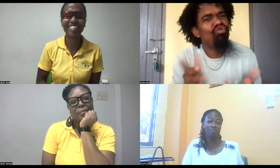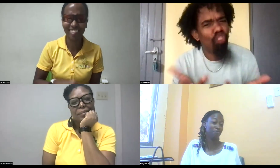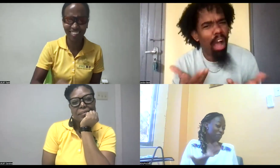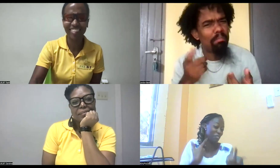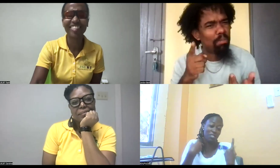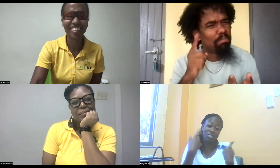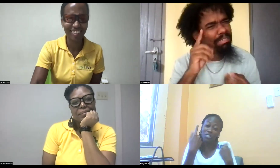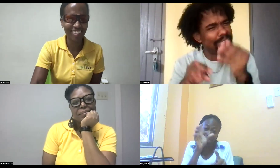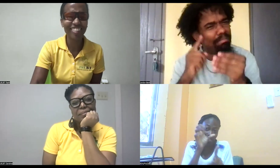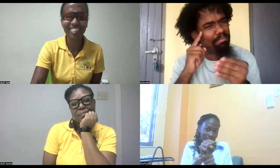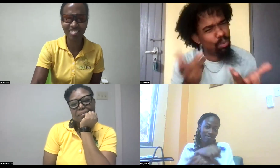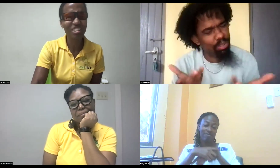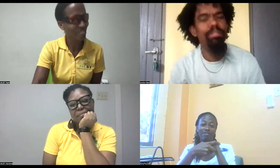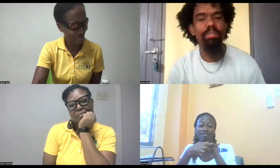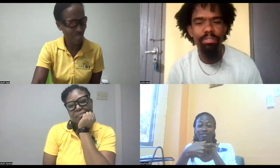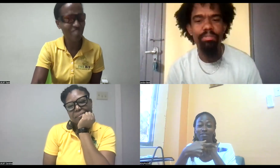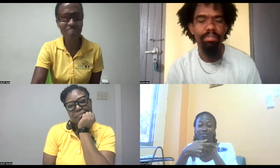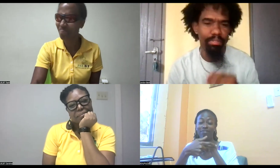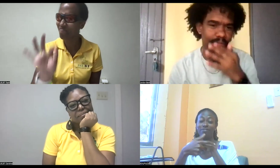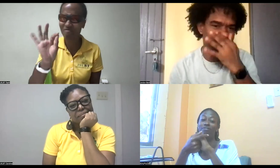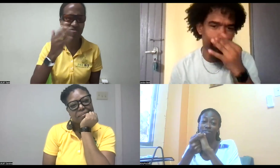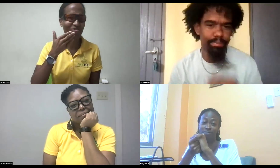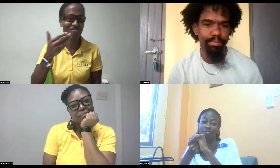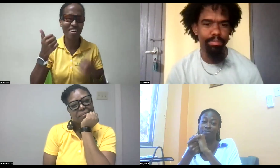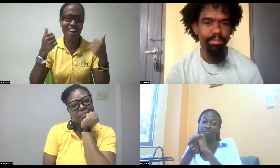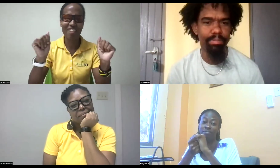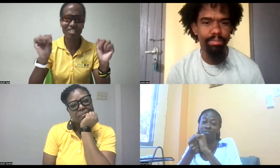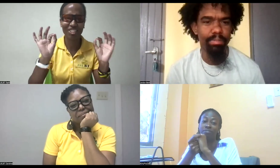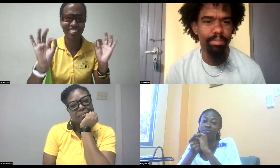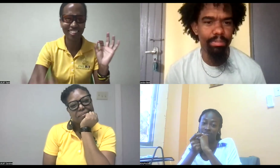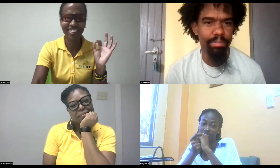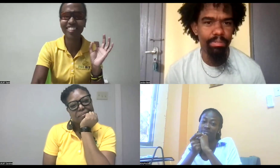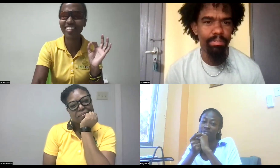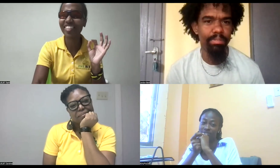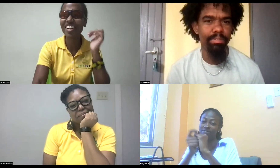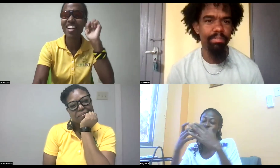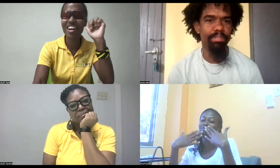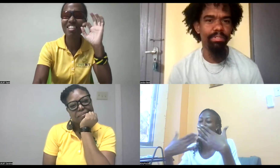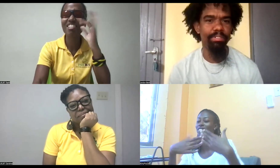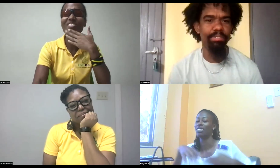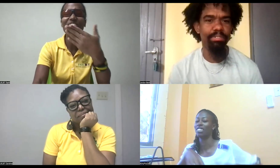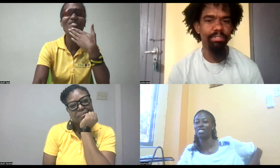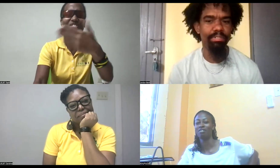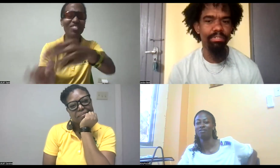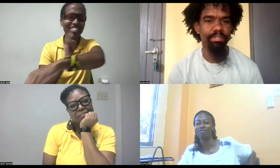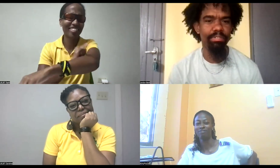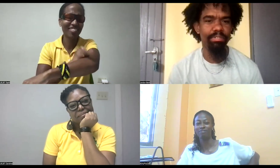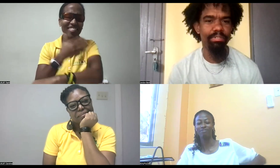to basically understand what was being demonstrated. All right, nice. Good try. Good